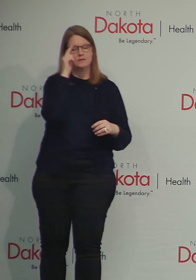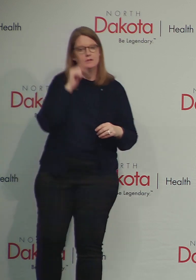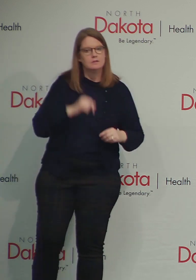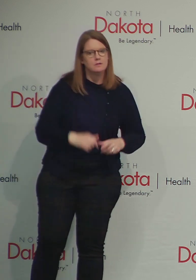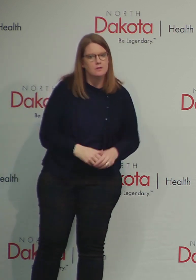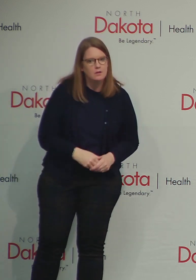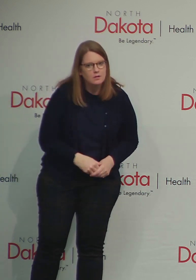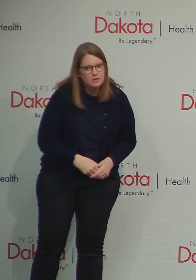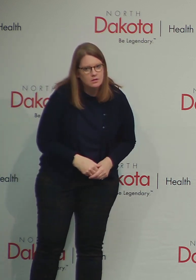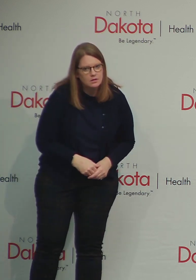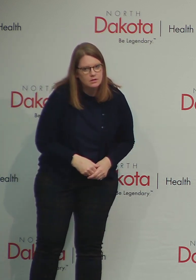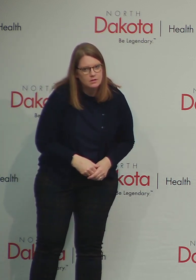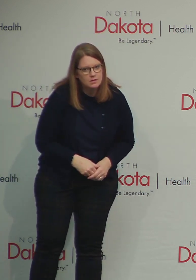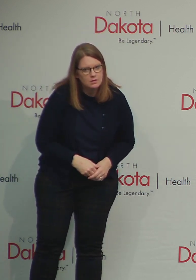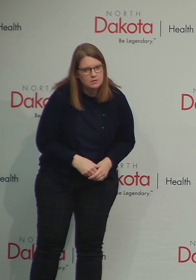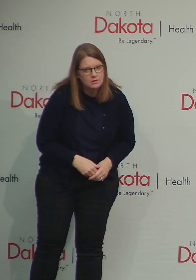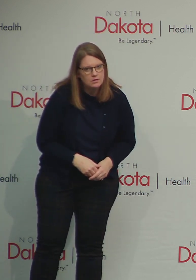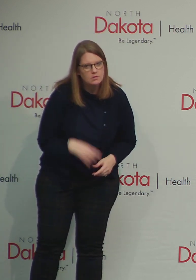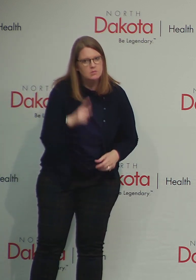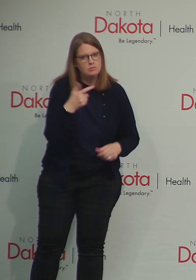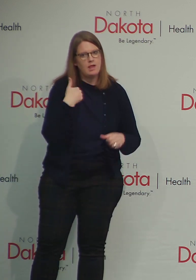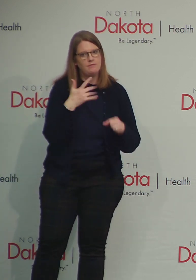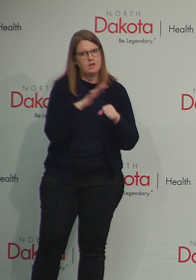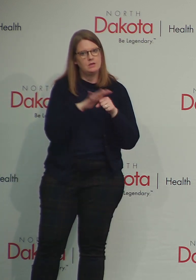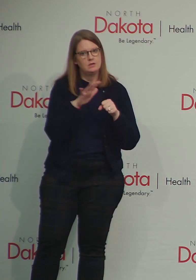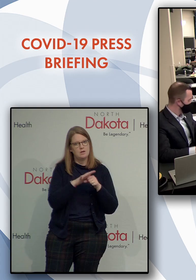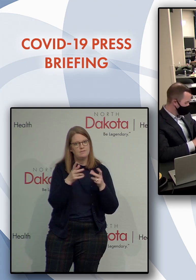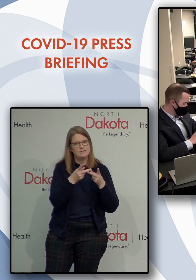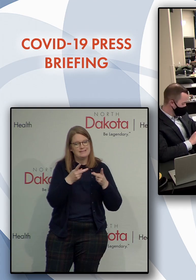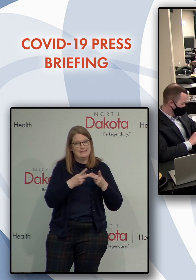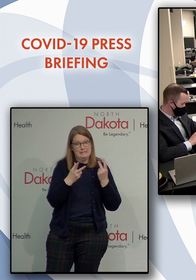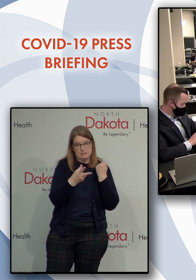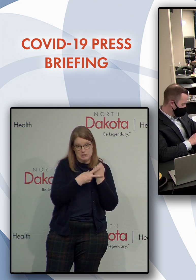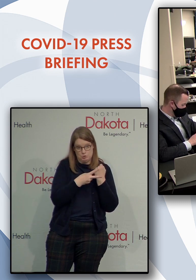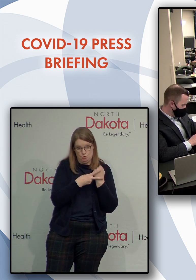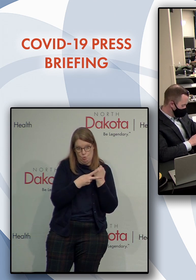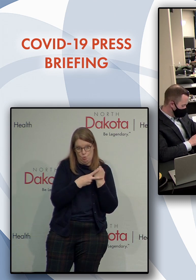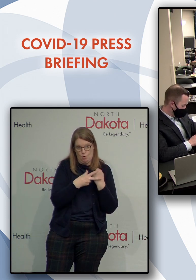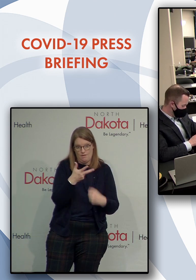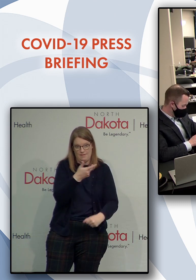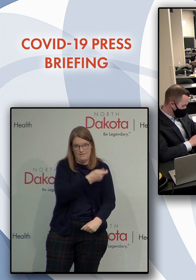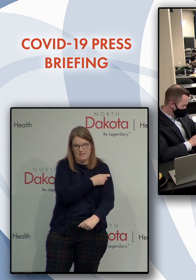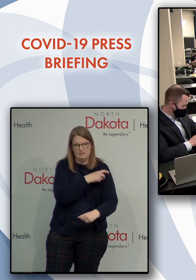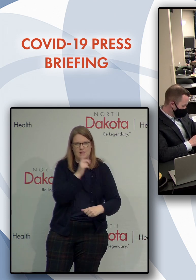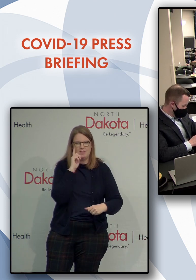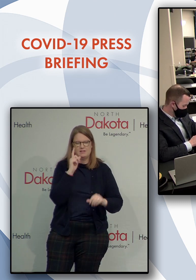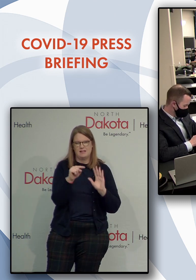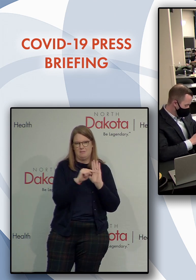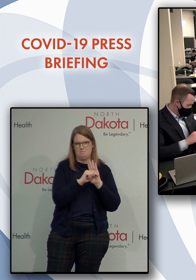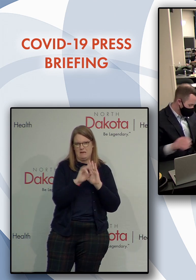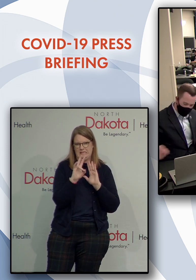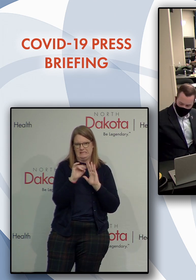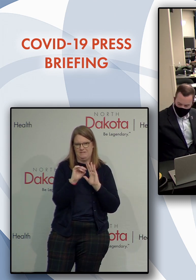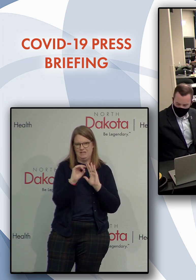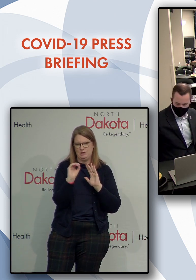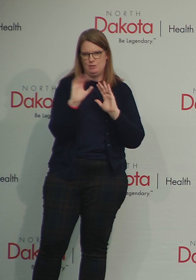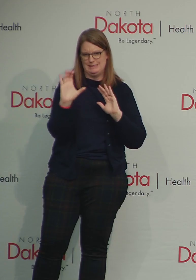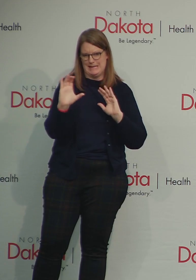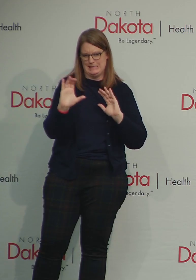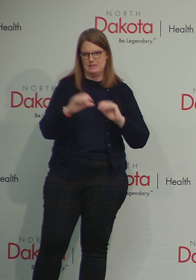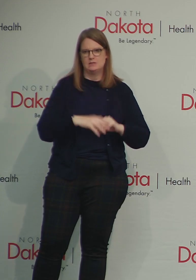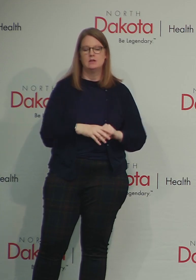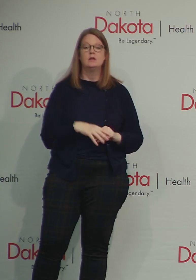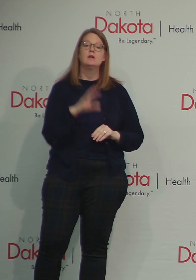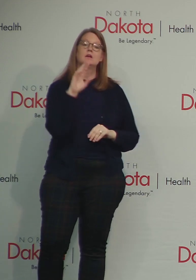question is just how many, do you have enough facilities now to store the vaccine at, was it minus 70 Celsius? Yeah,